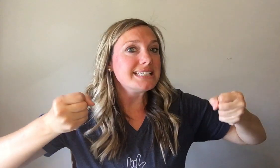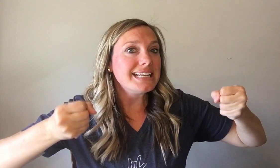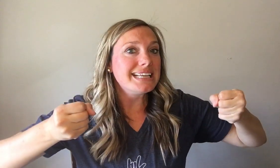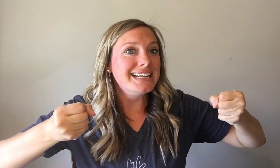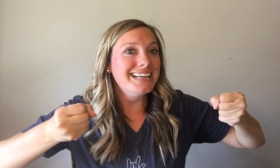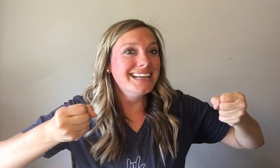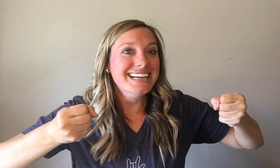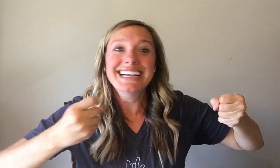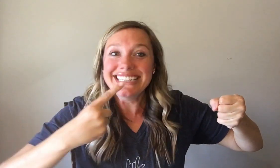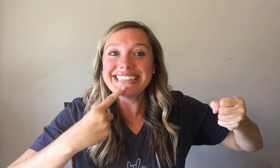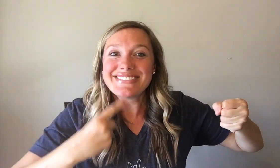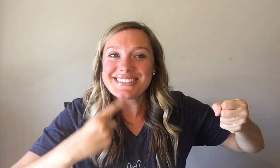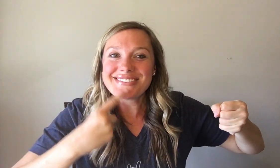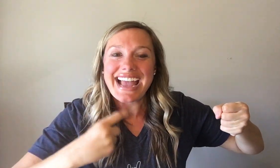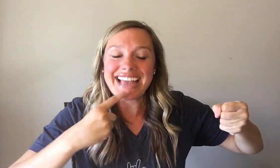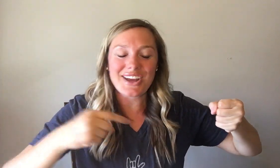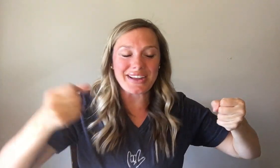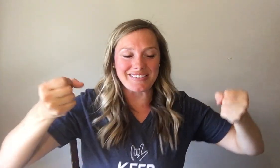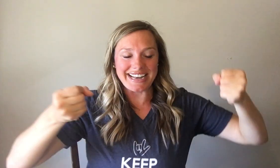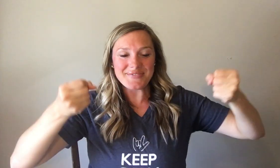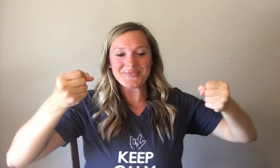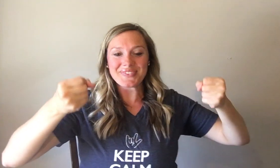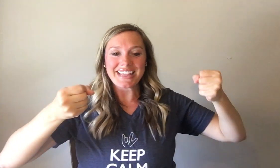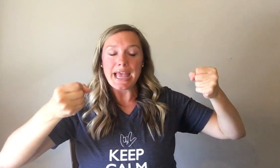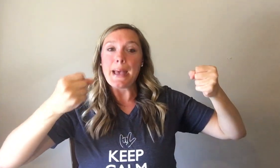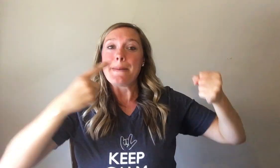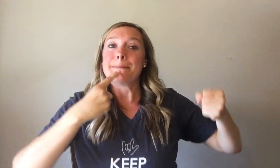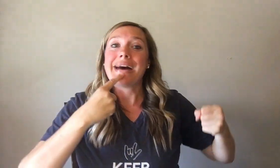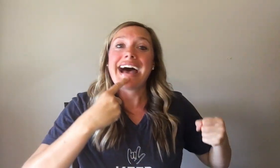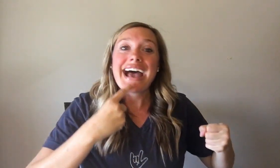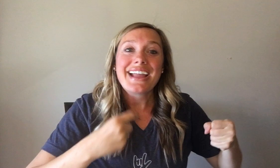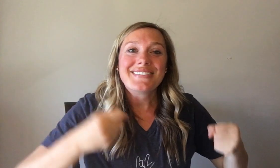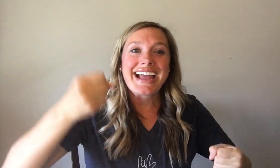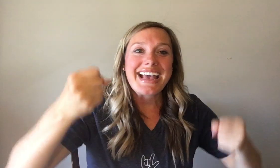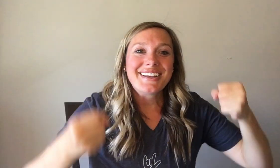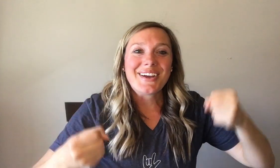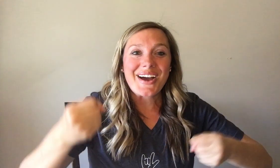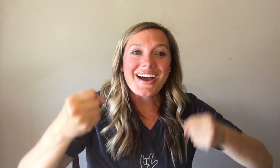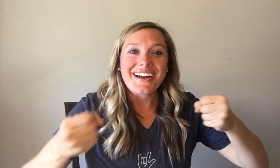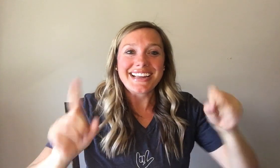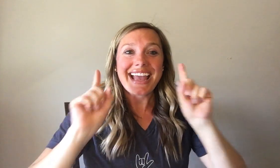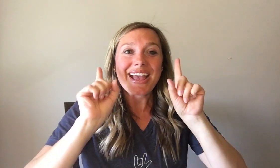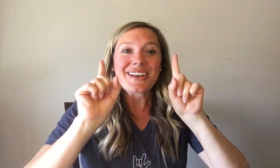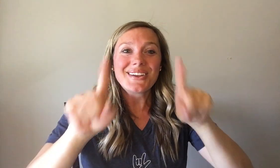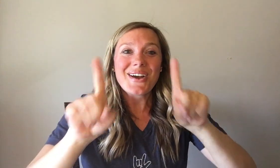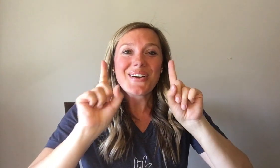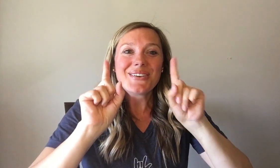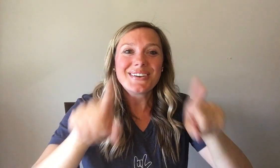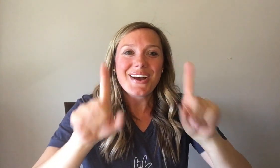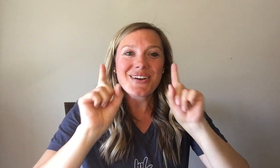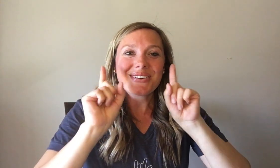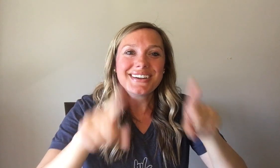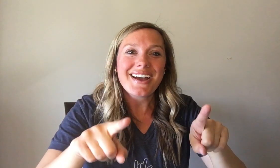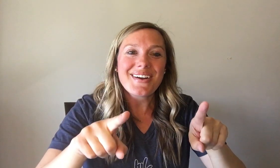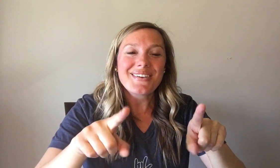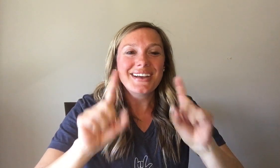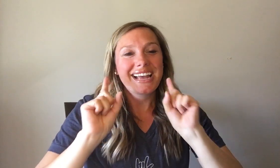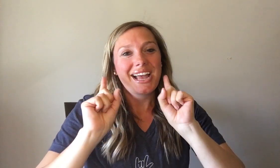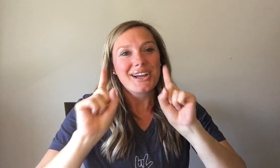it? It was red. Okay, ready? My red car can go, go, go.